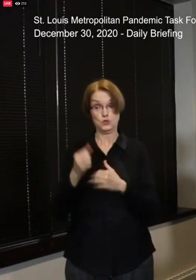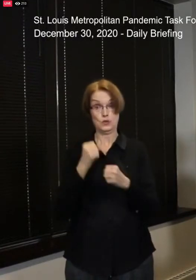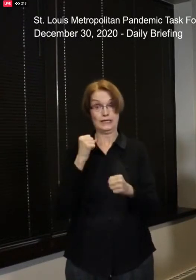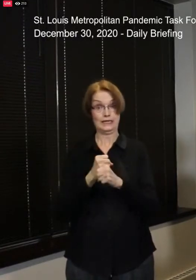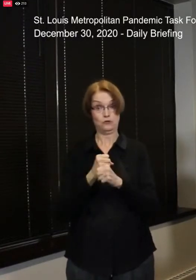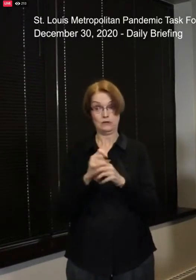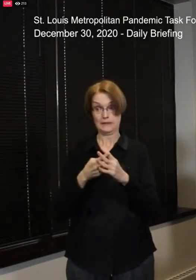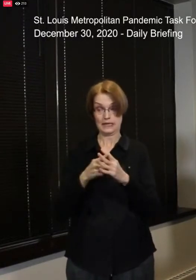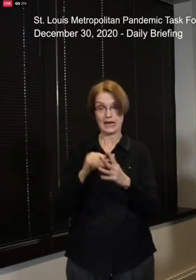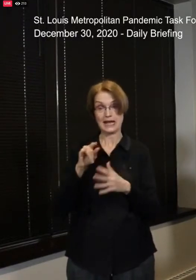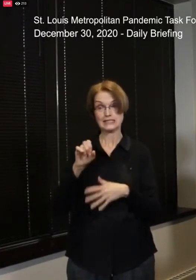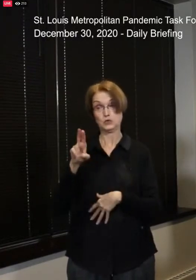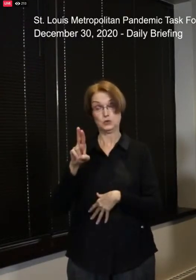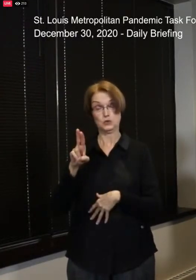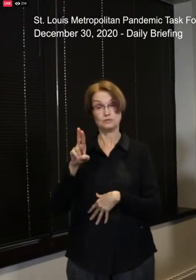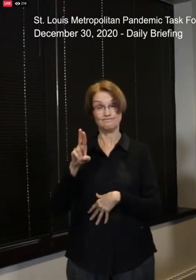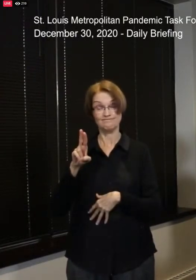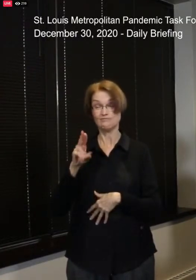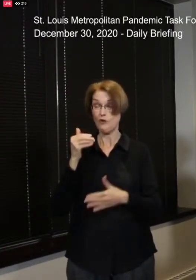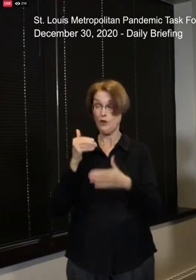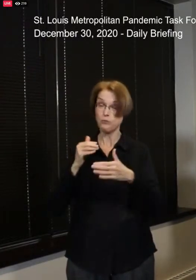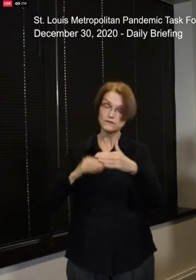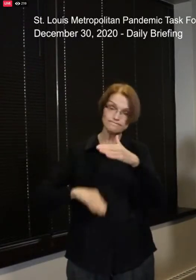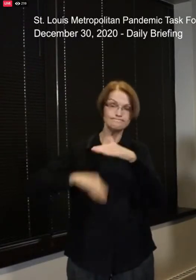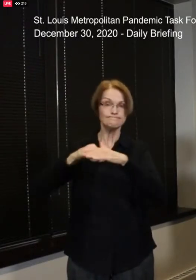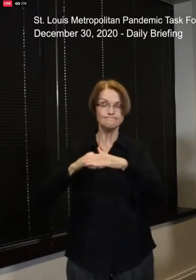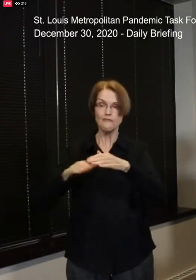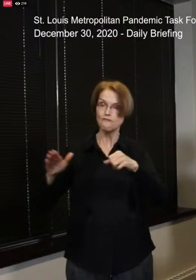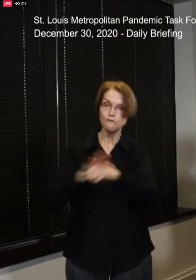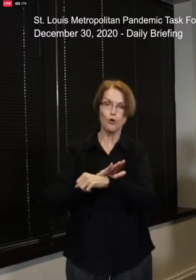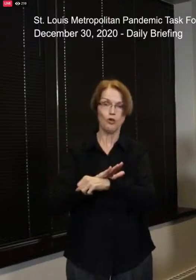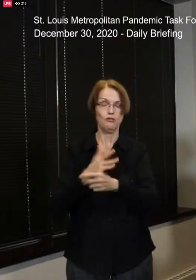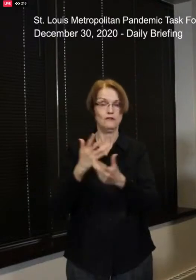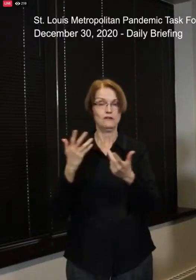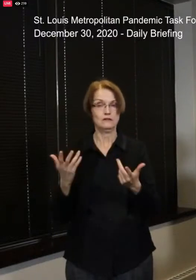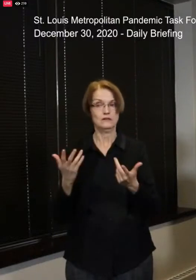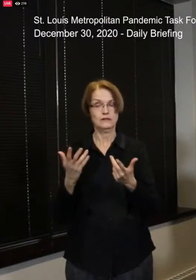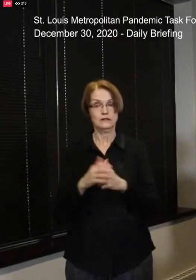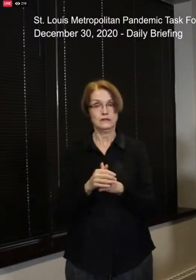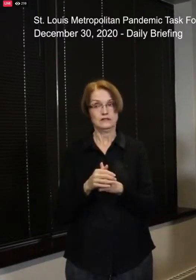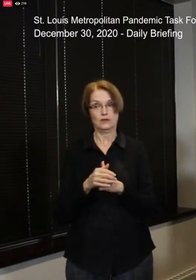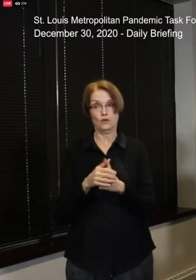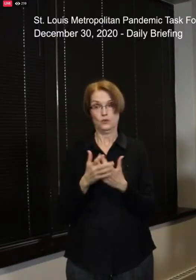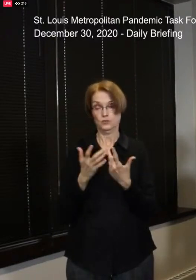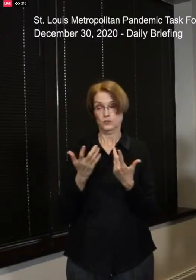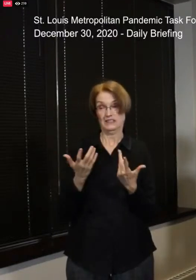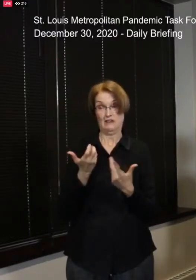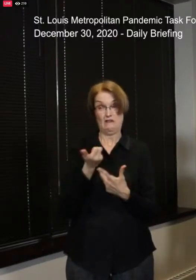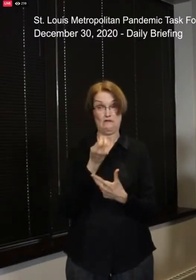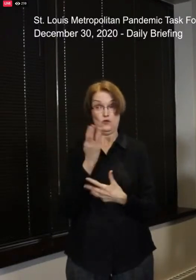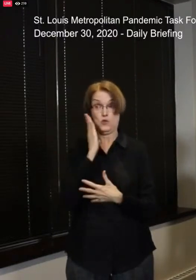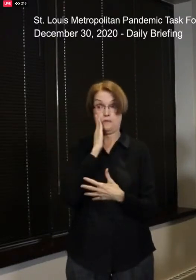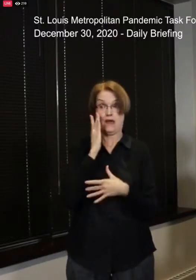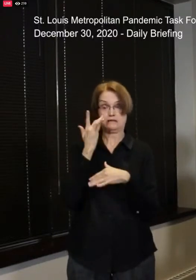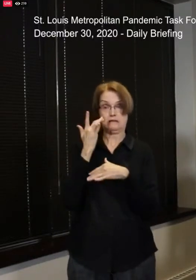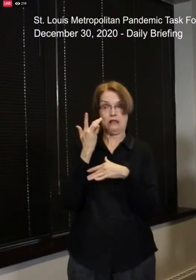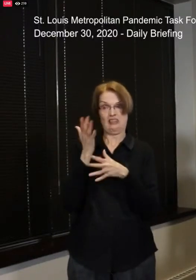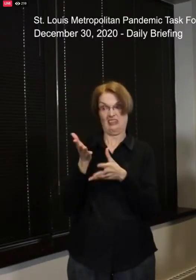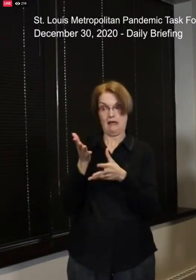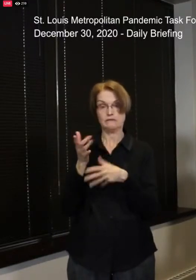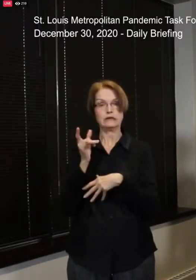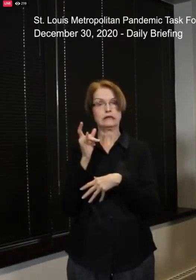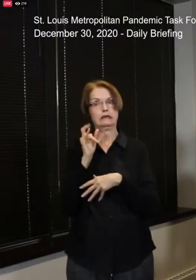still operating at nearly full capacity, and there's little room left if we were to have a surge